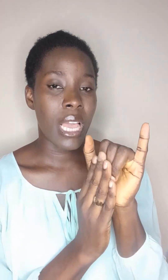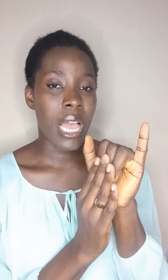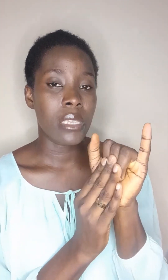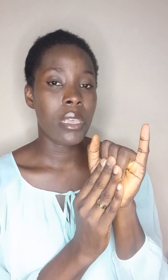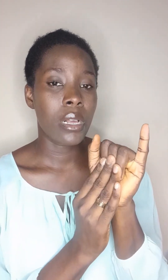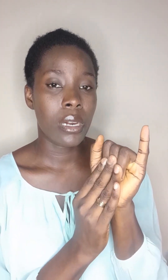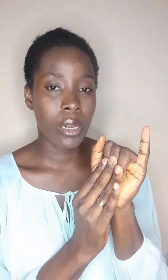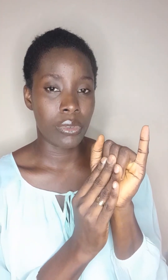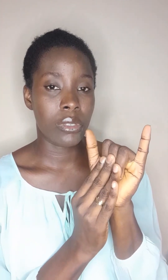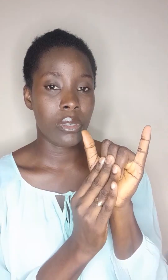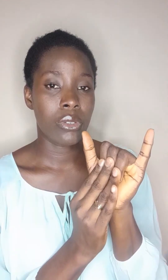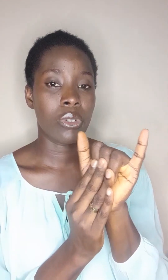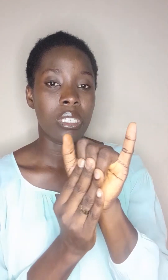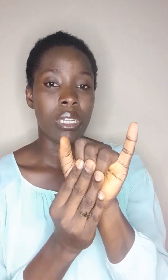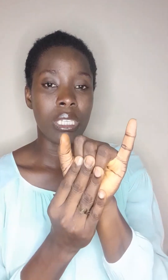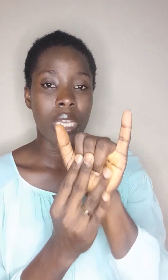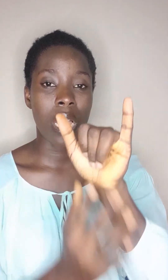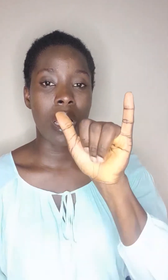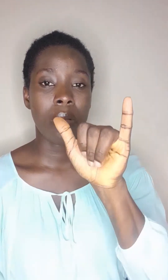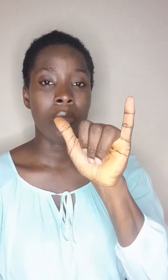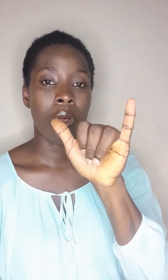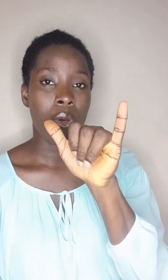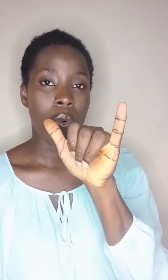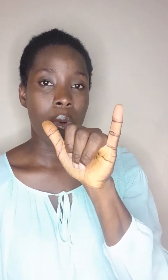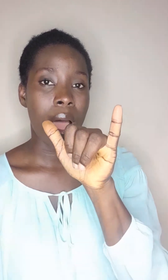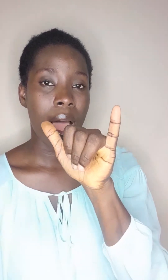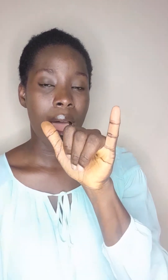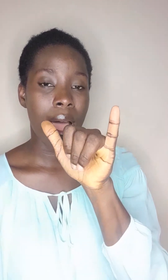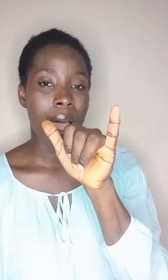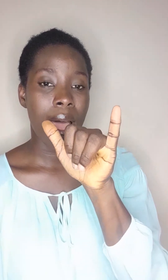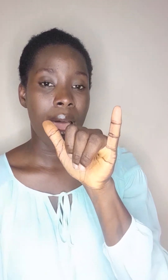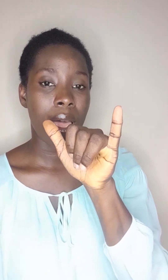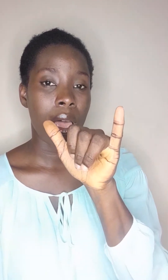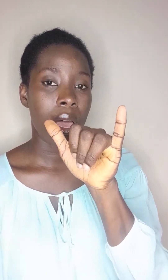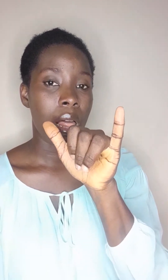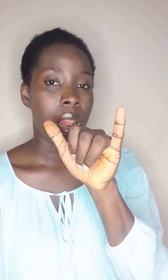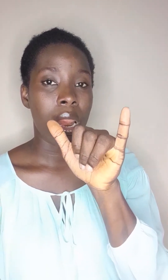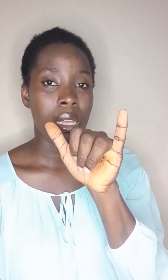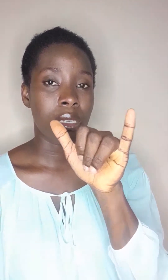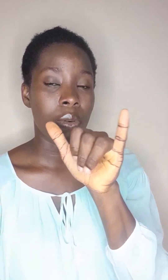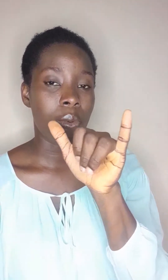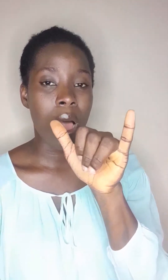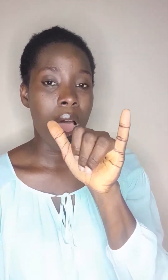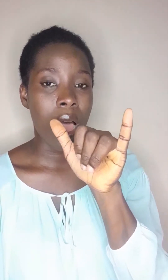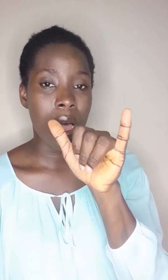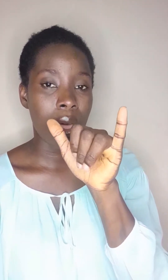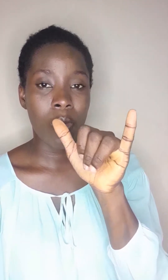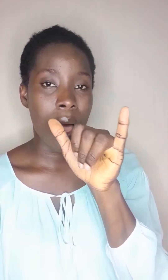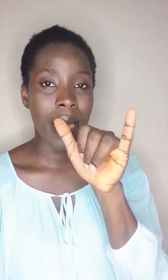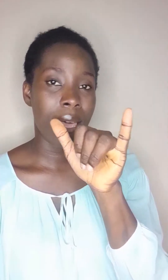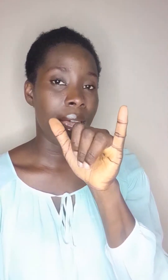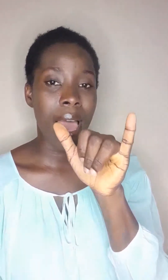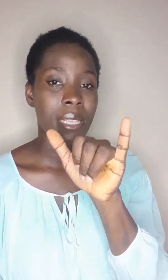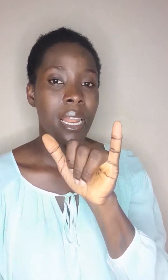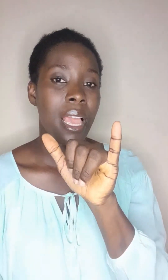fingers closed. So this is letter Y. Letter Y as an